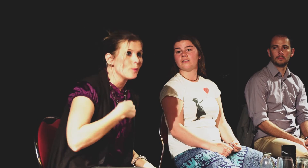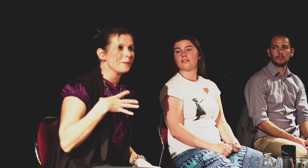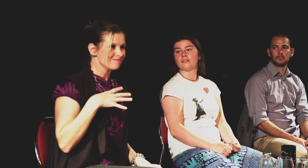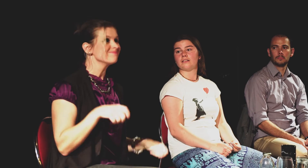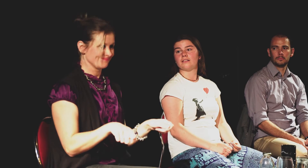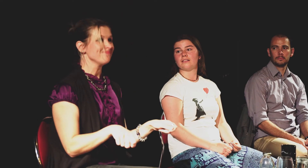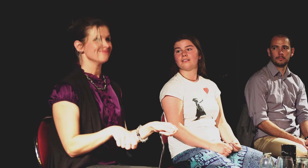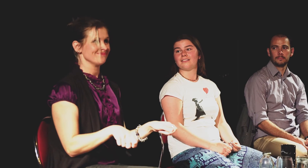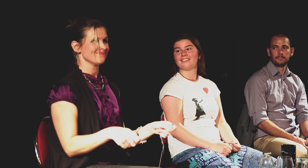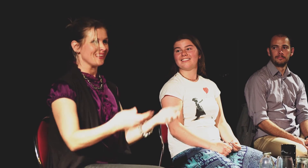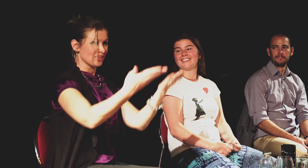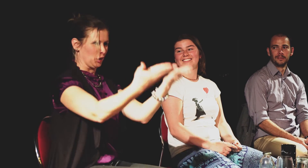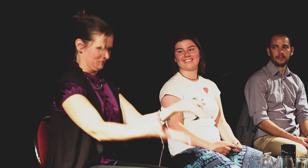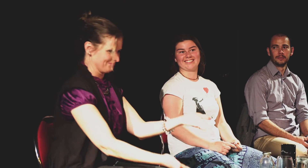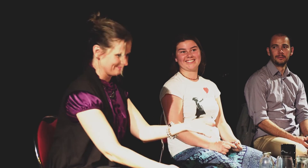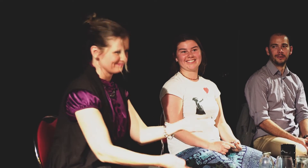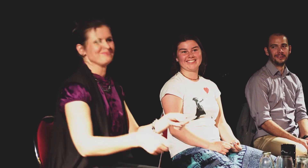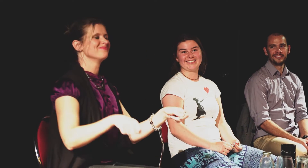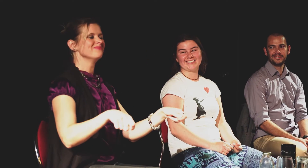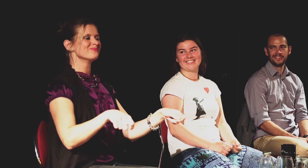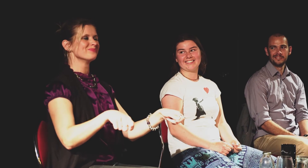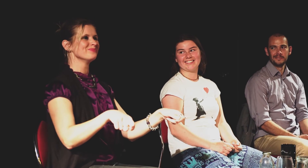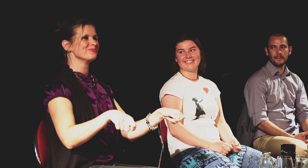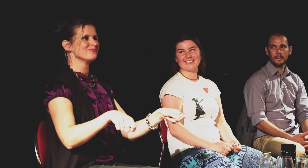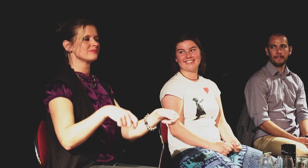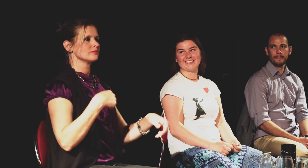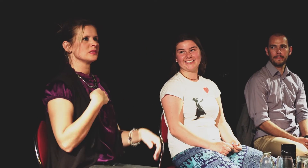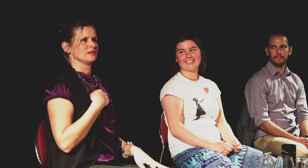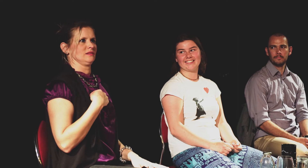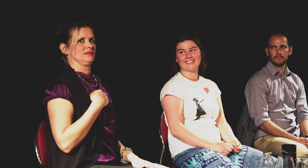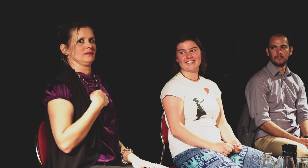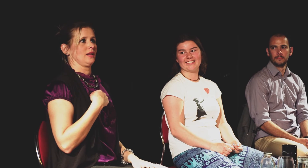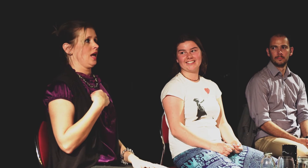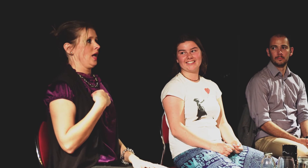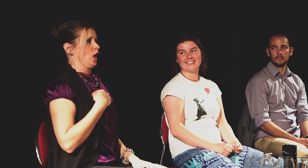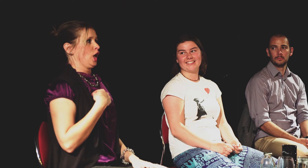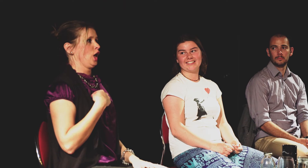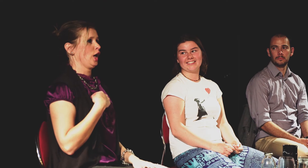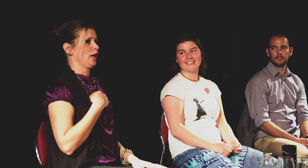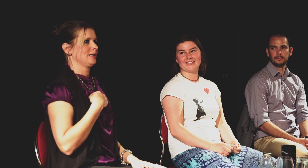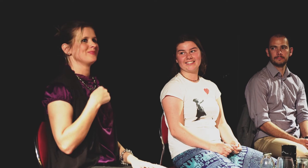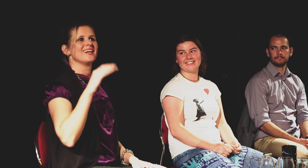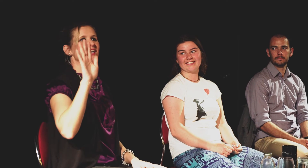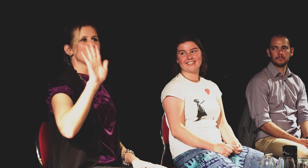contact with the woman. And I said, is this for me? And she says, why, yes, it is. I was like,